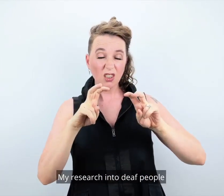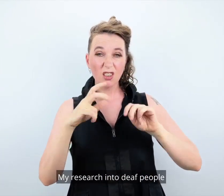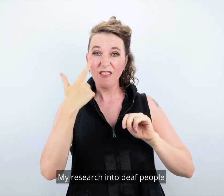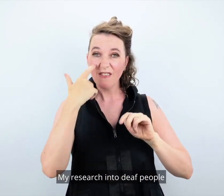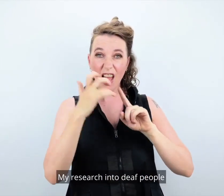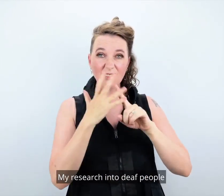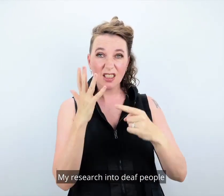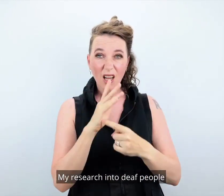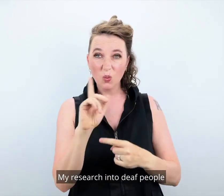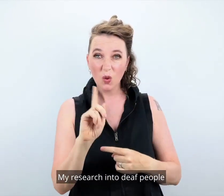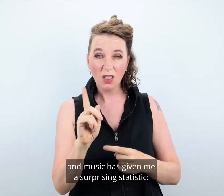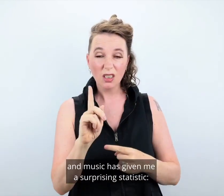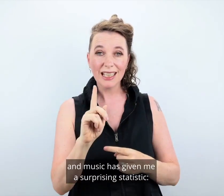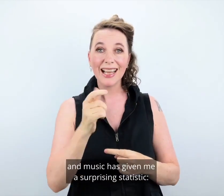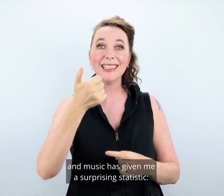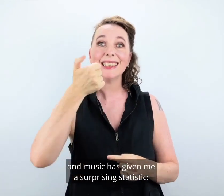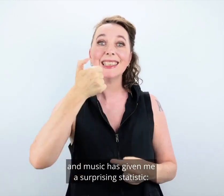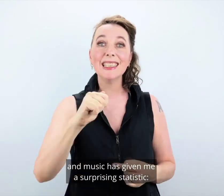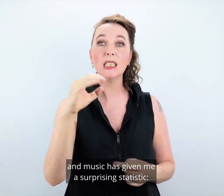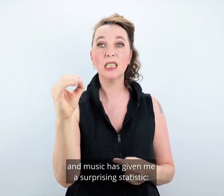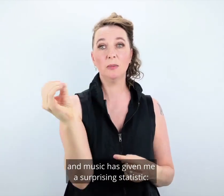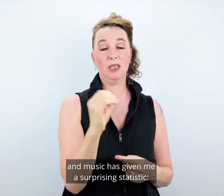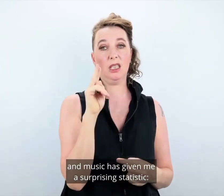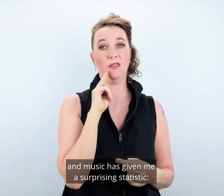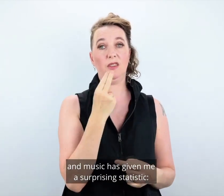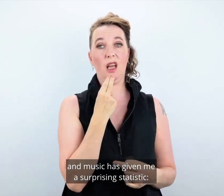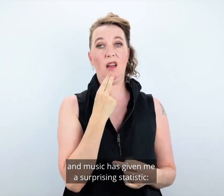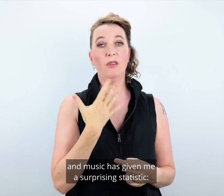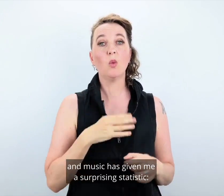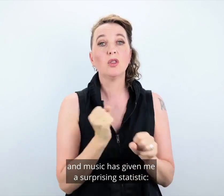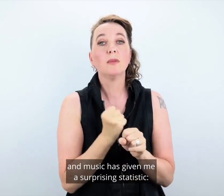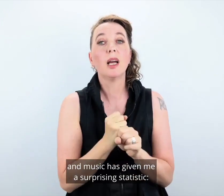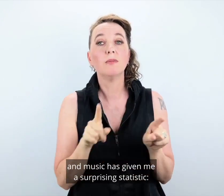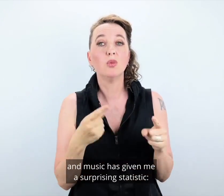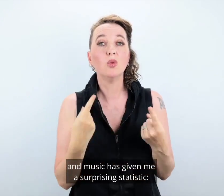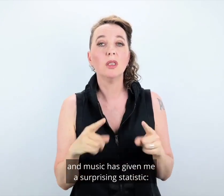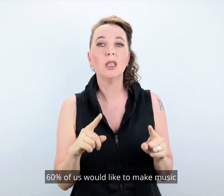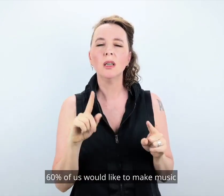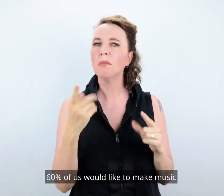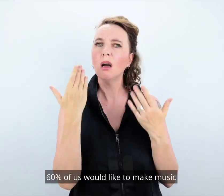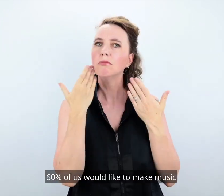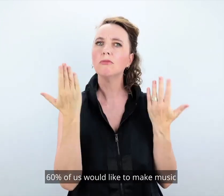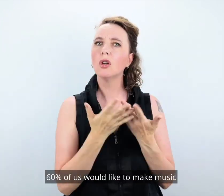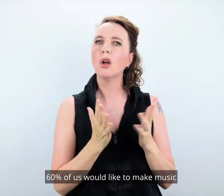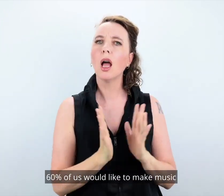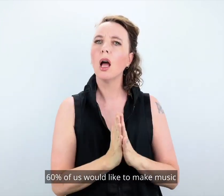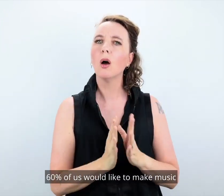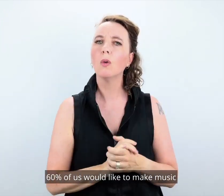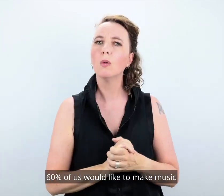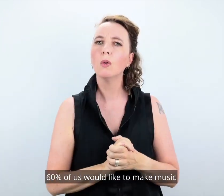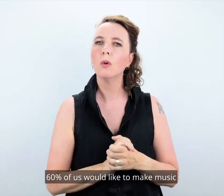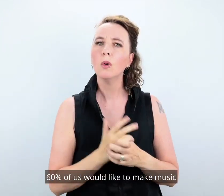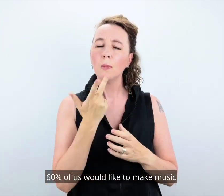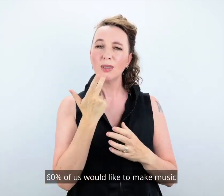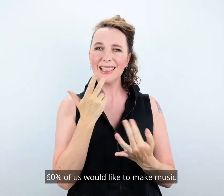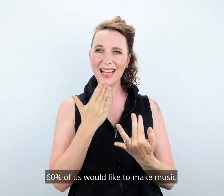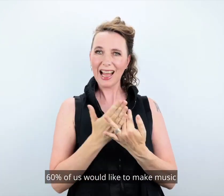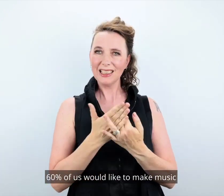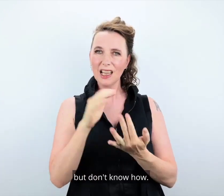research into deaf people and music has given me a surprising statistic. 60% of us would like to make music but